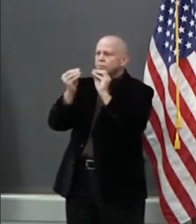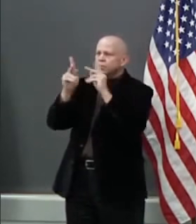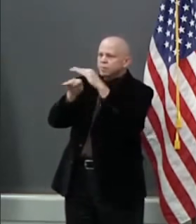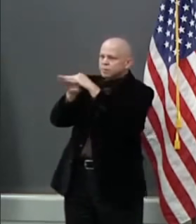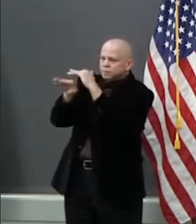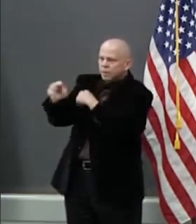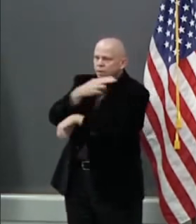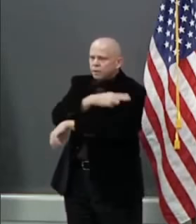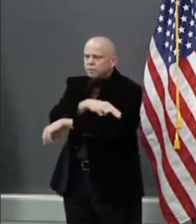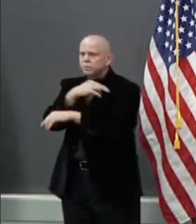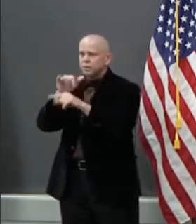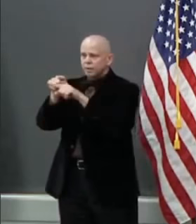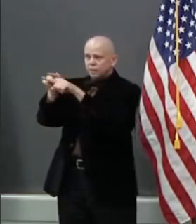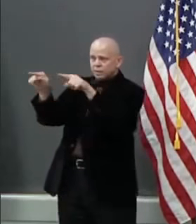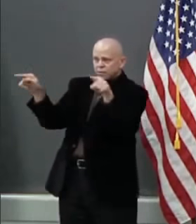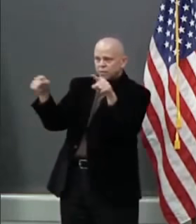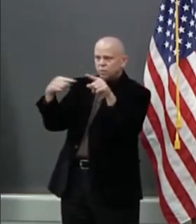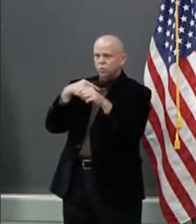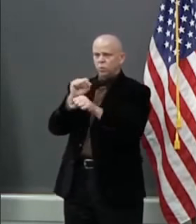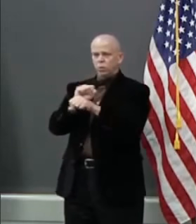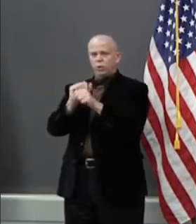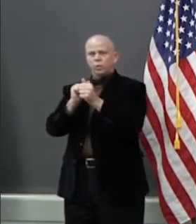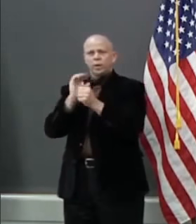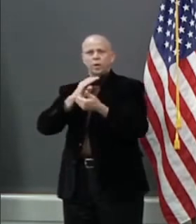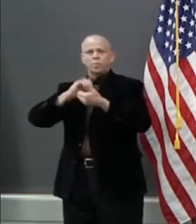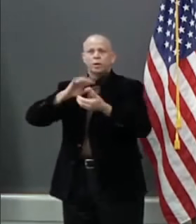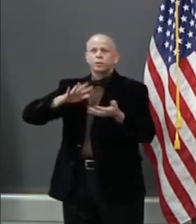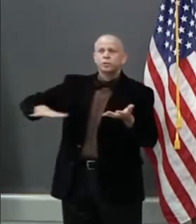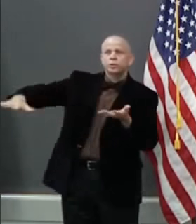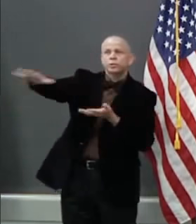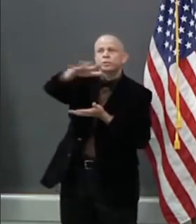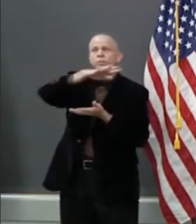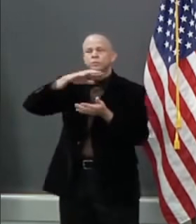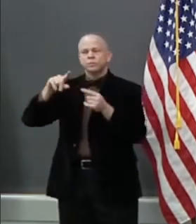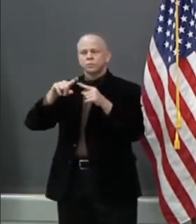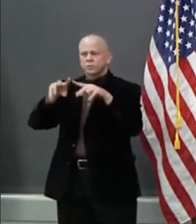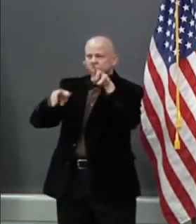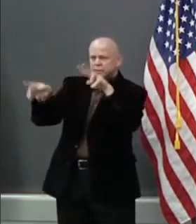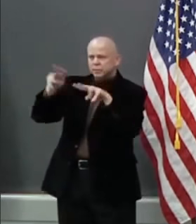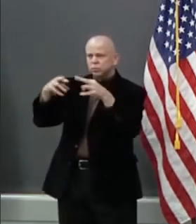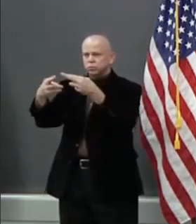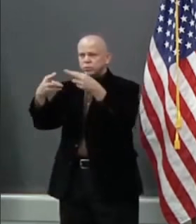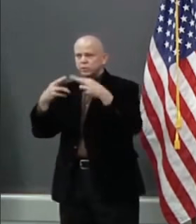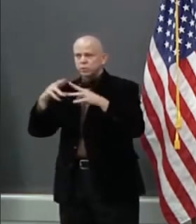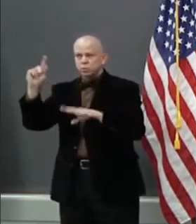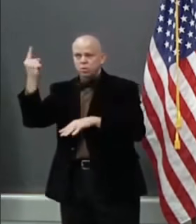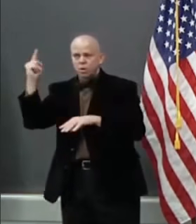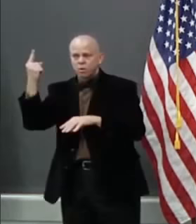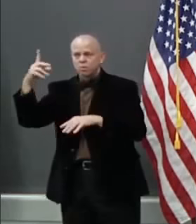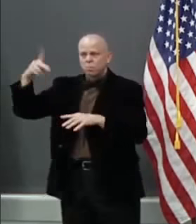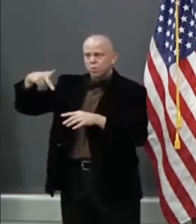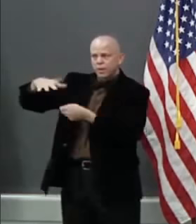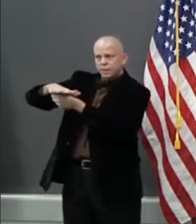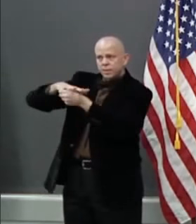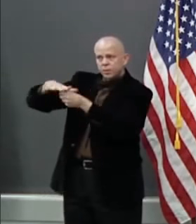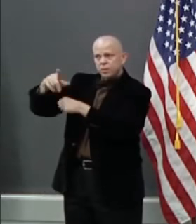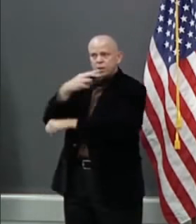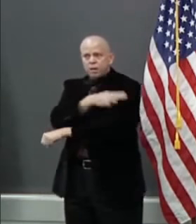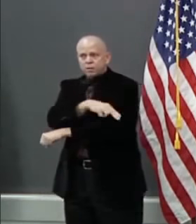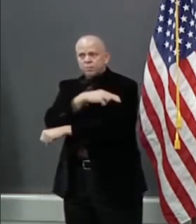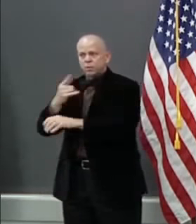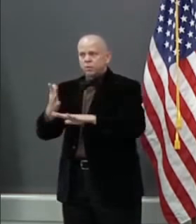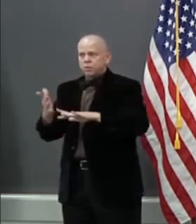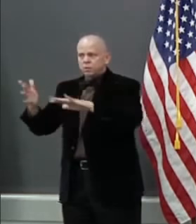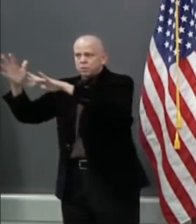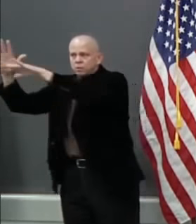saw those increased numbers in the Region 1 Portland Metro hospitals this week, that really prompted some increased alarm beyond the increase